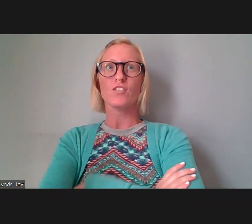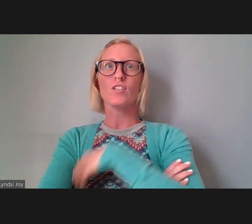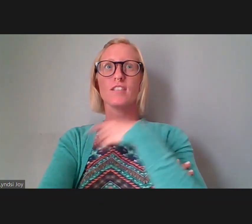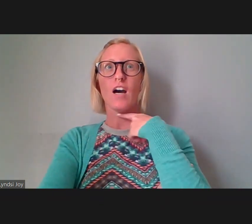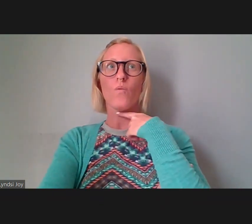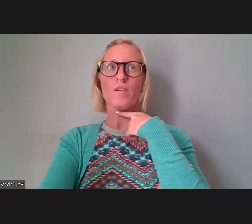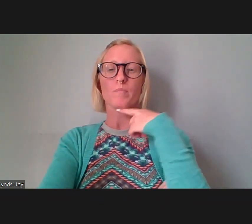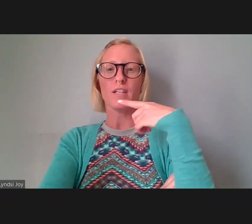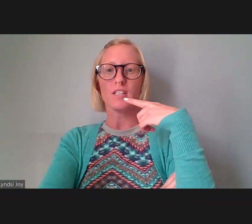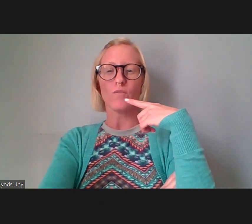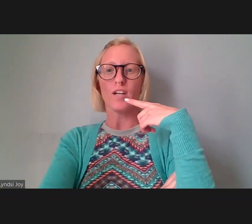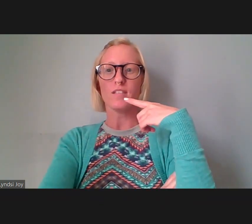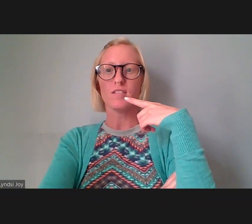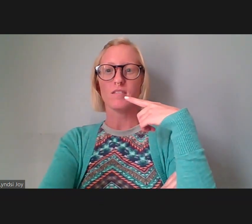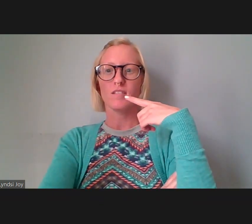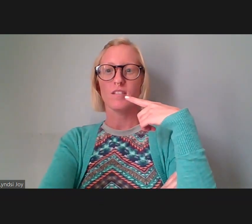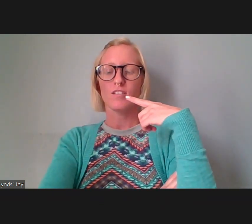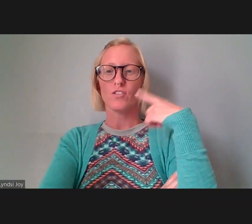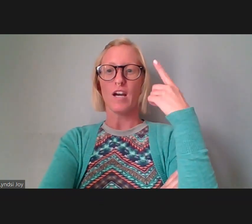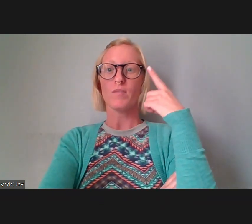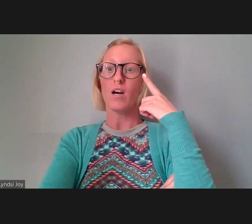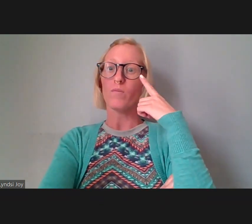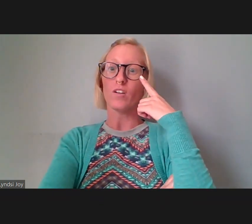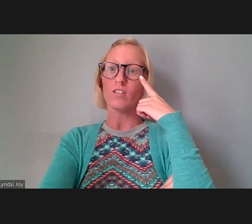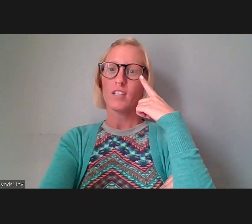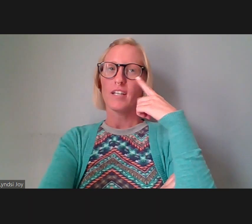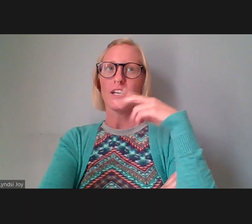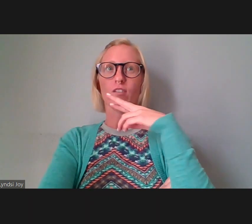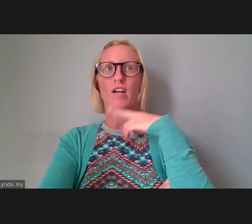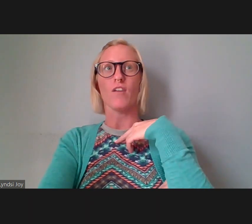thing is you could tell when it was Piggy's voice, so that was